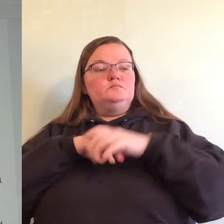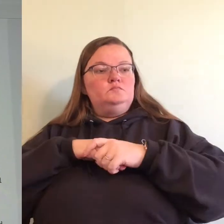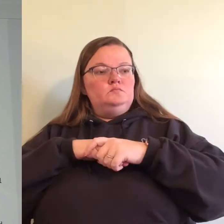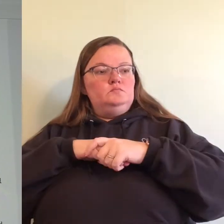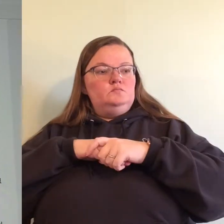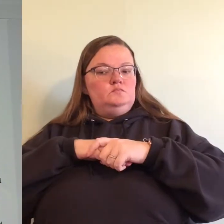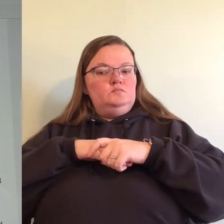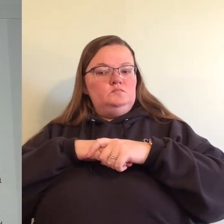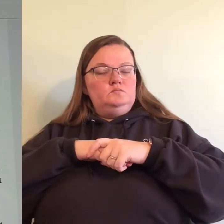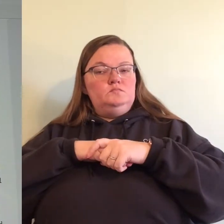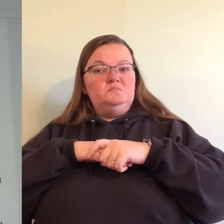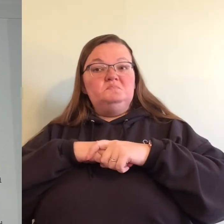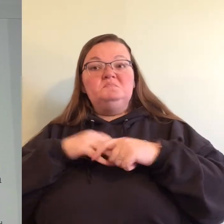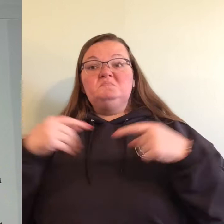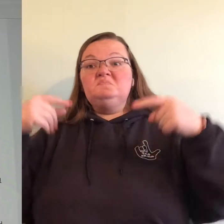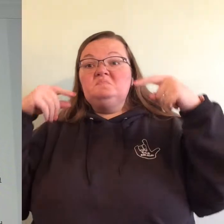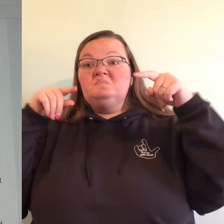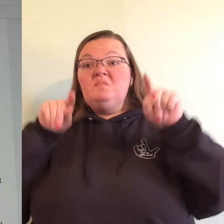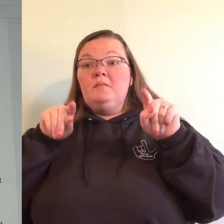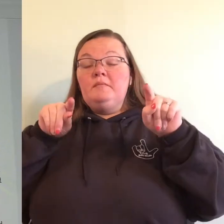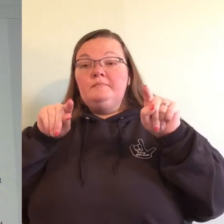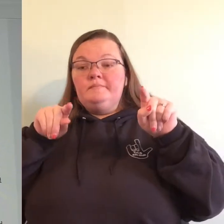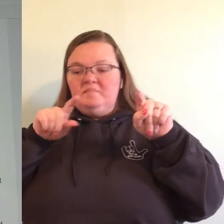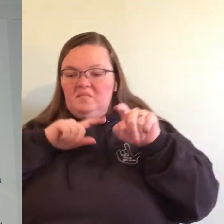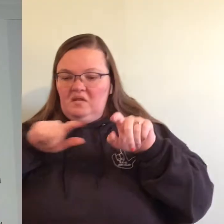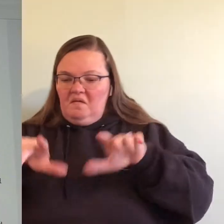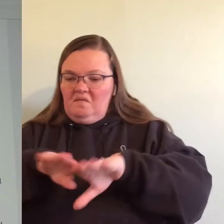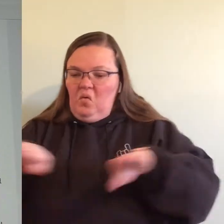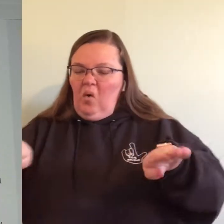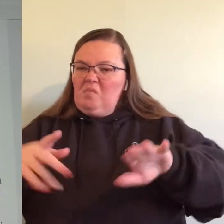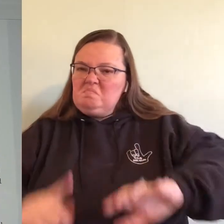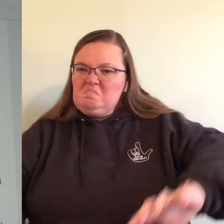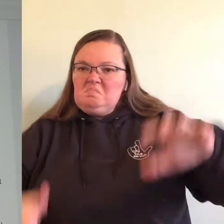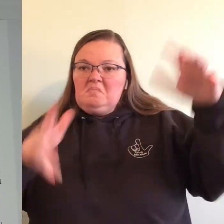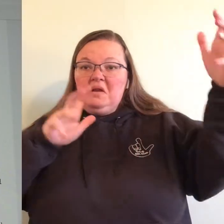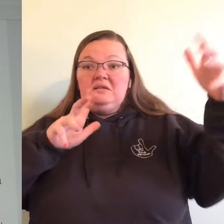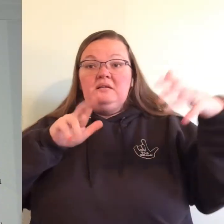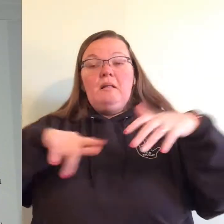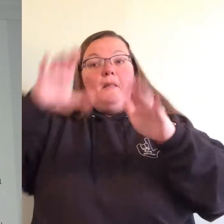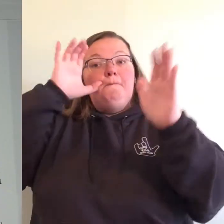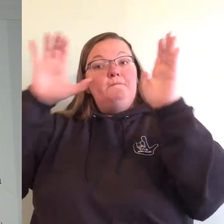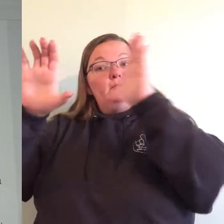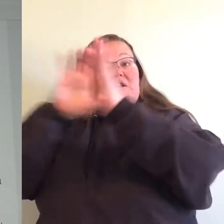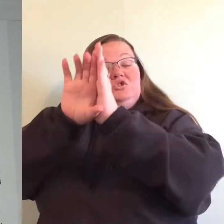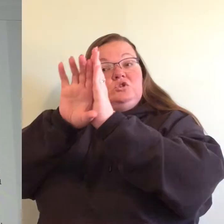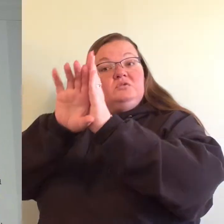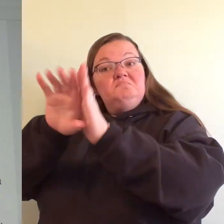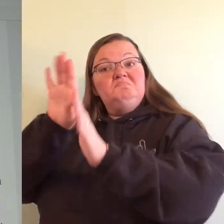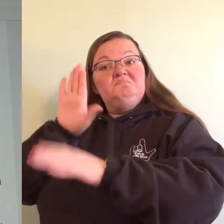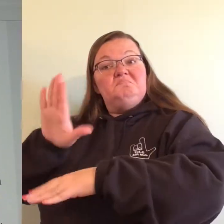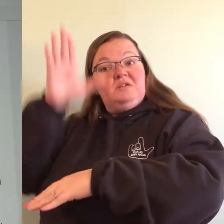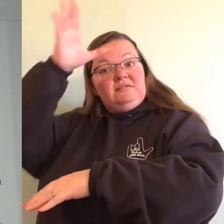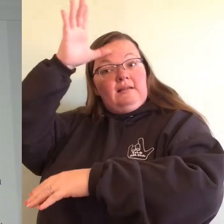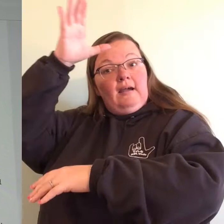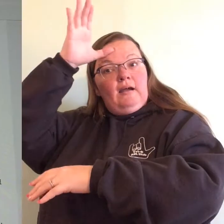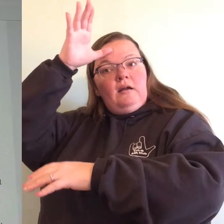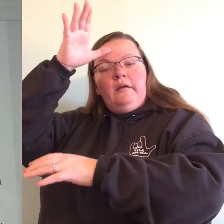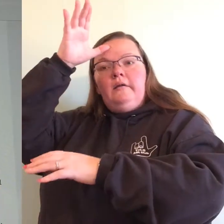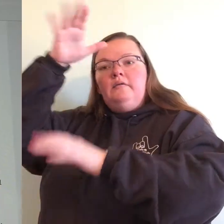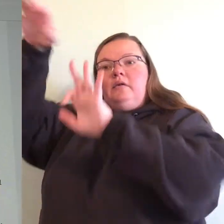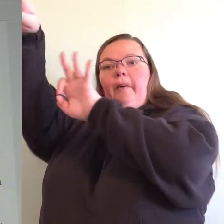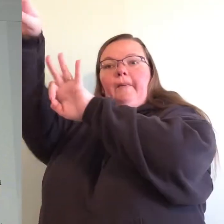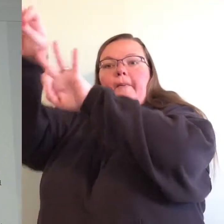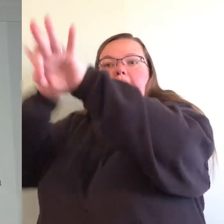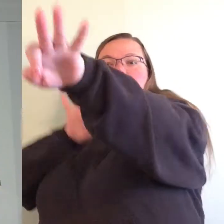and then stamped it out. The crockery lay smashed on the floor, and the picture of the fawn's father had been slashed into shreds with a